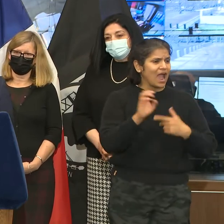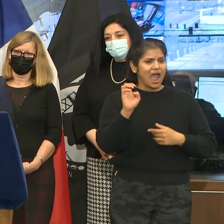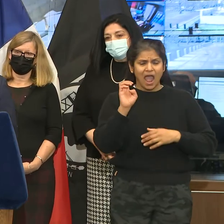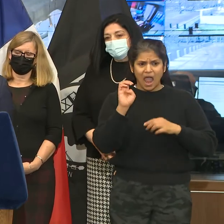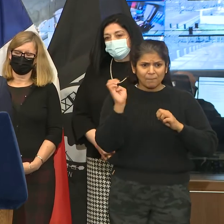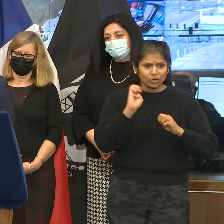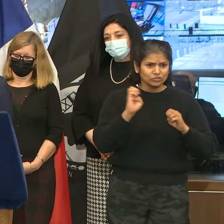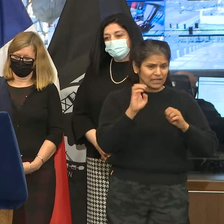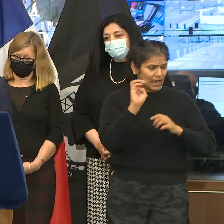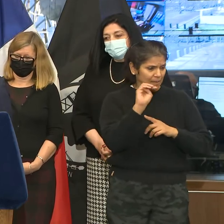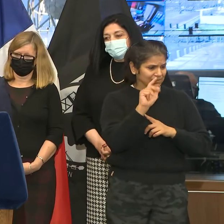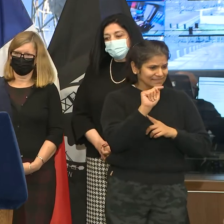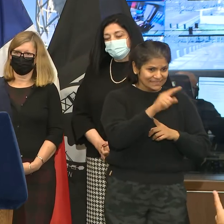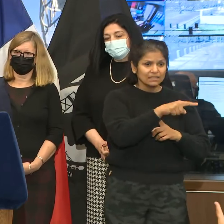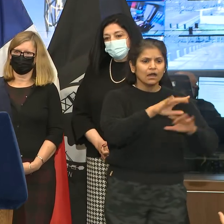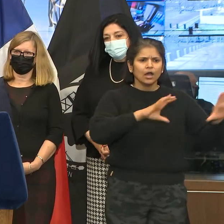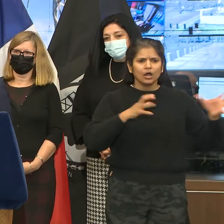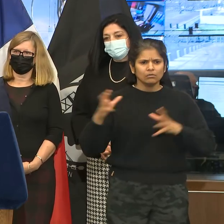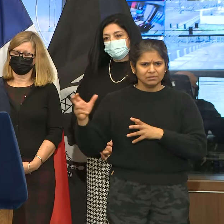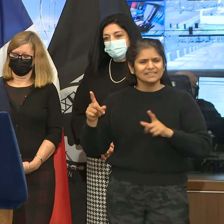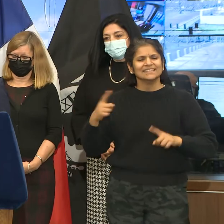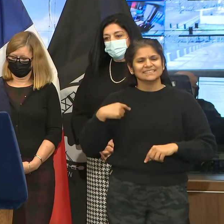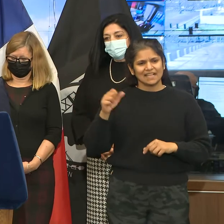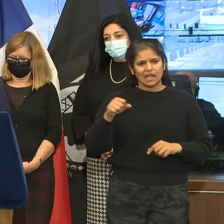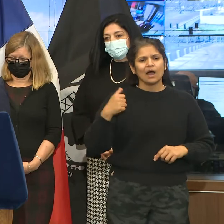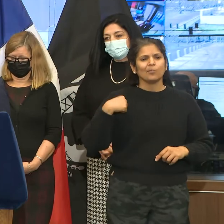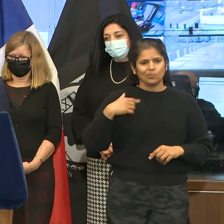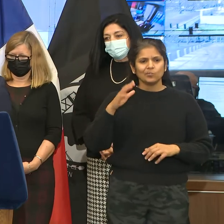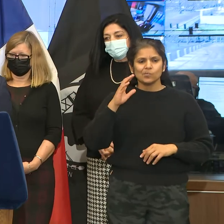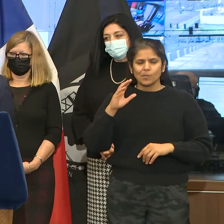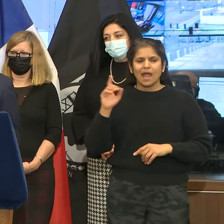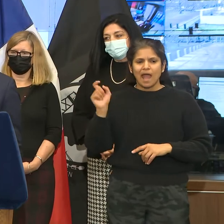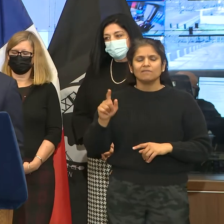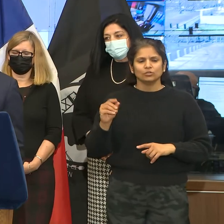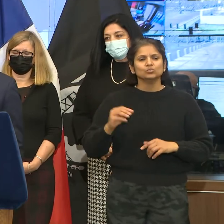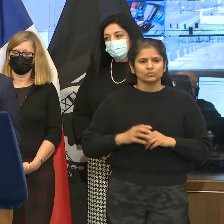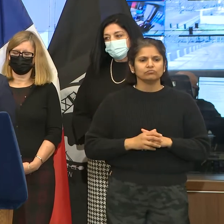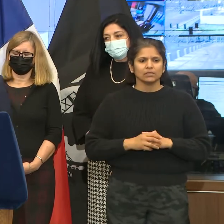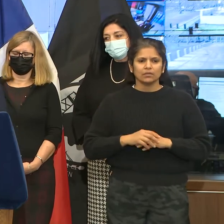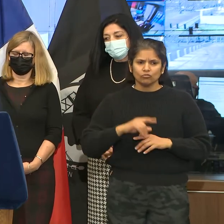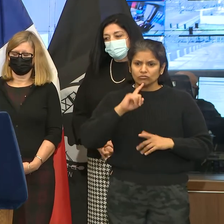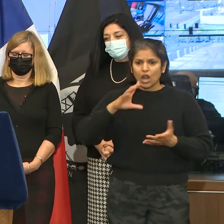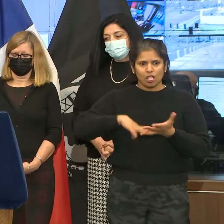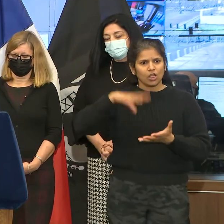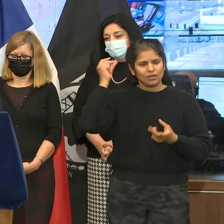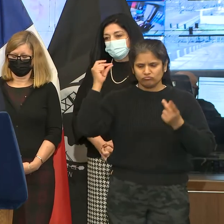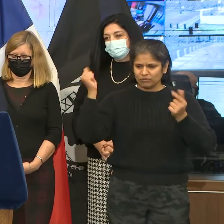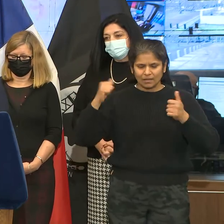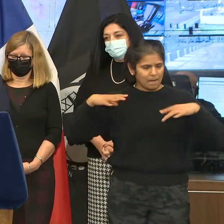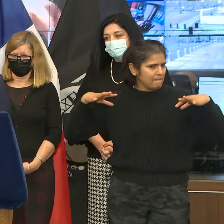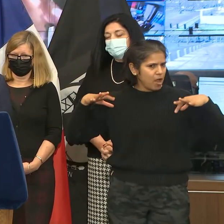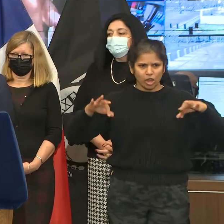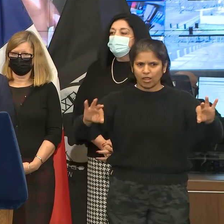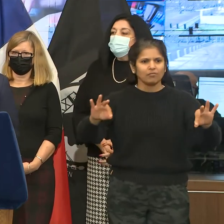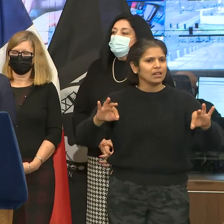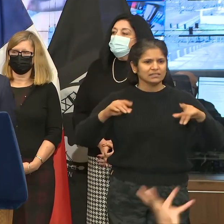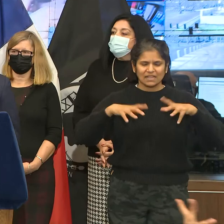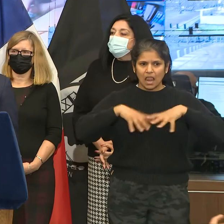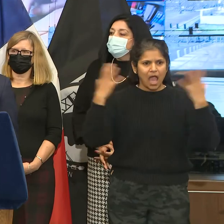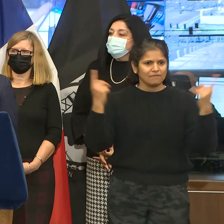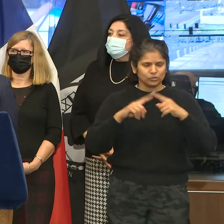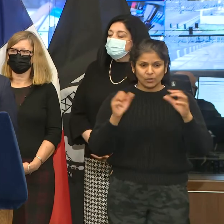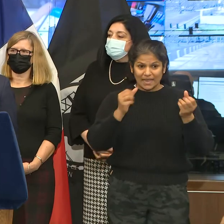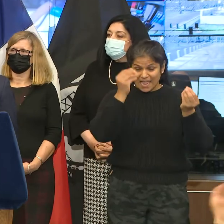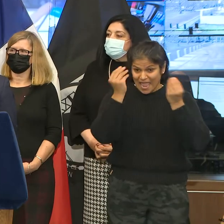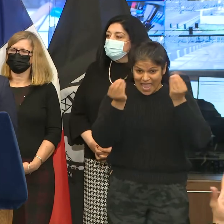there's no doubt I'm going to be drinking through a bit of a fire hose in this position. But, you know, my career has been defined by seeing